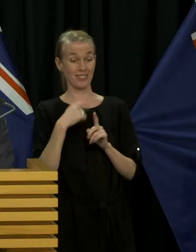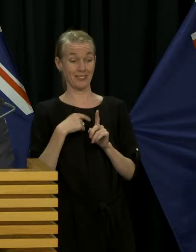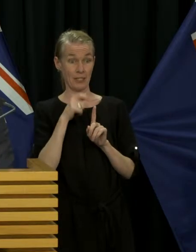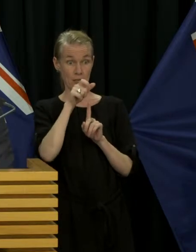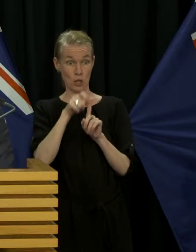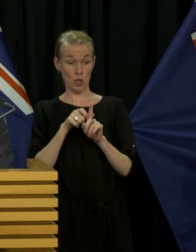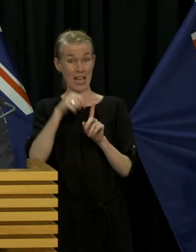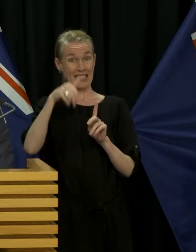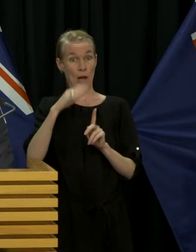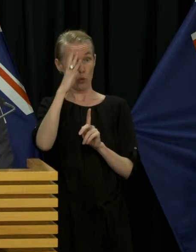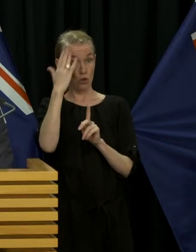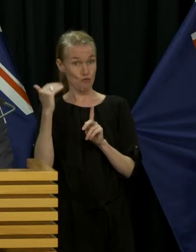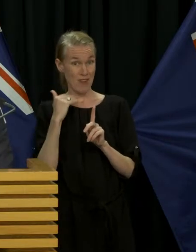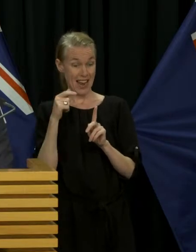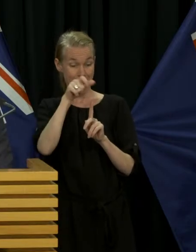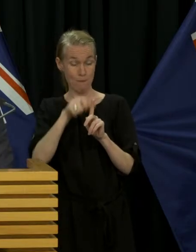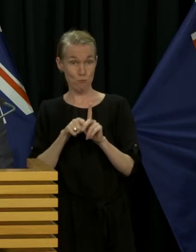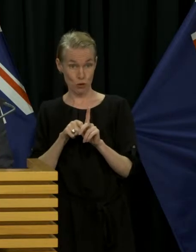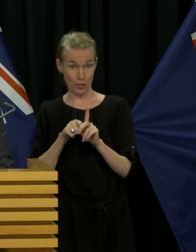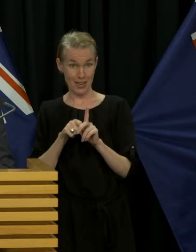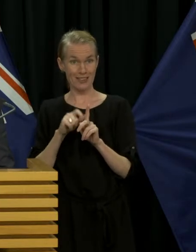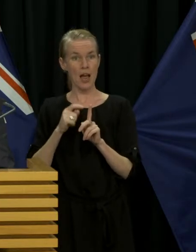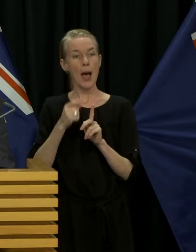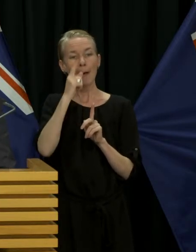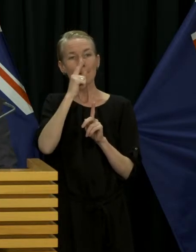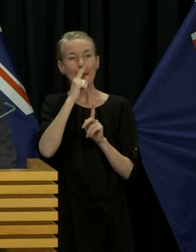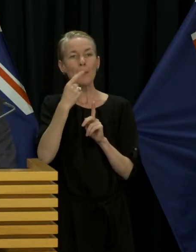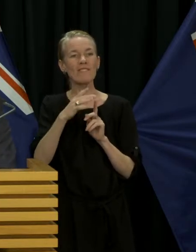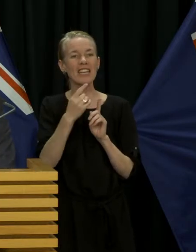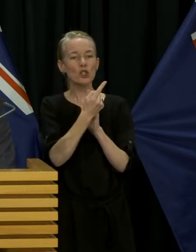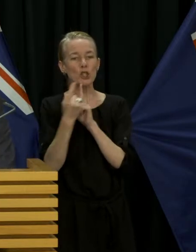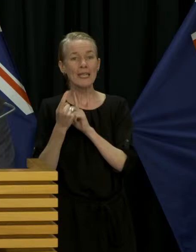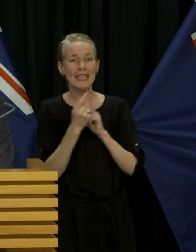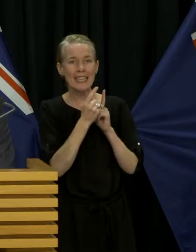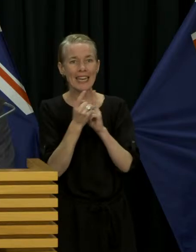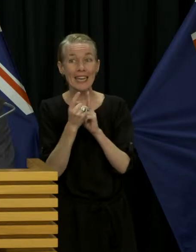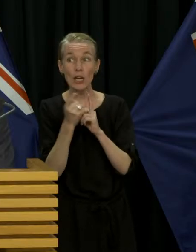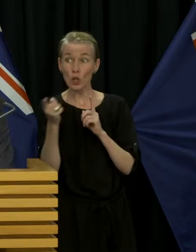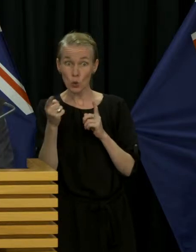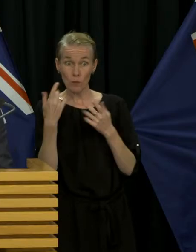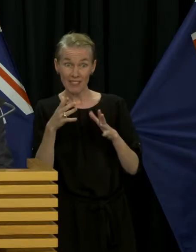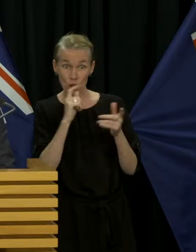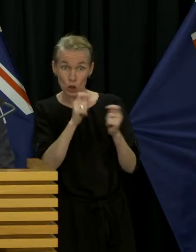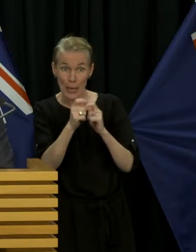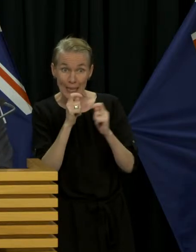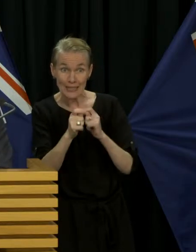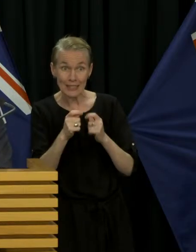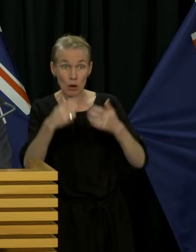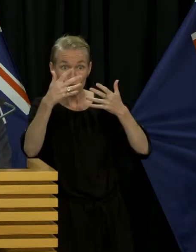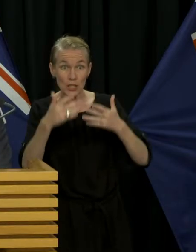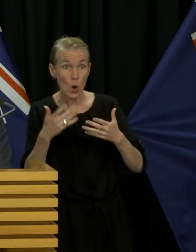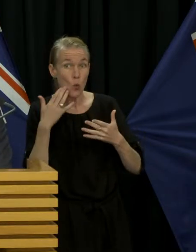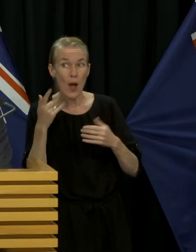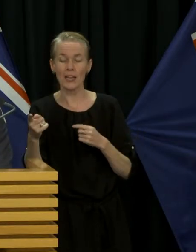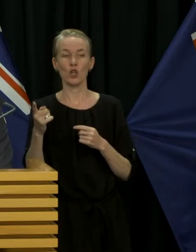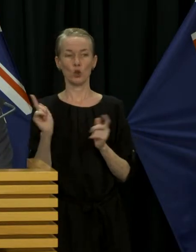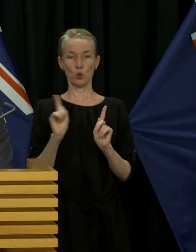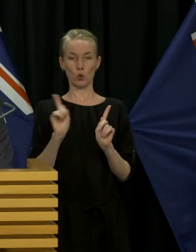and have you had any of the results back yet? So as I indicated, those tests will be taking place today. The advice that I've had is that they're taking place